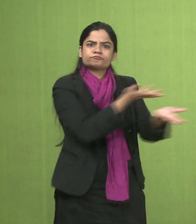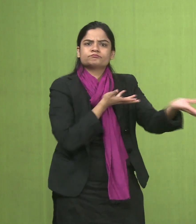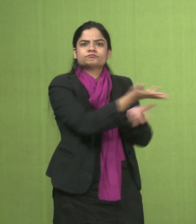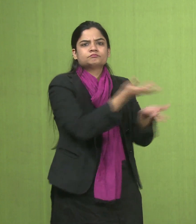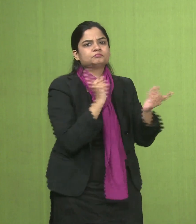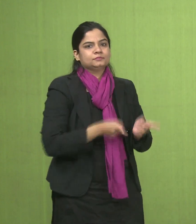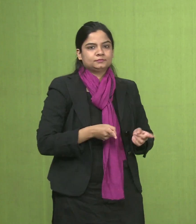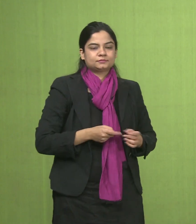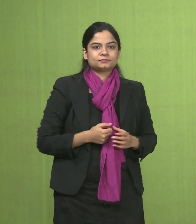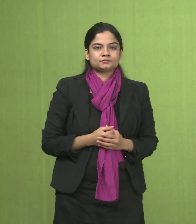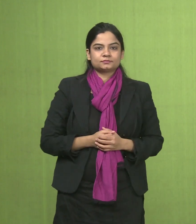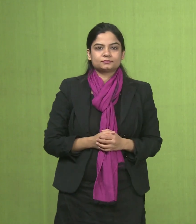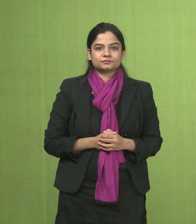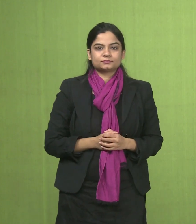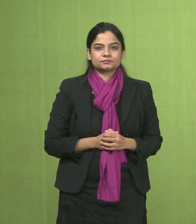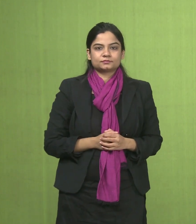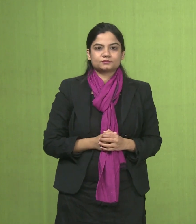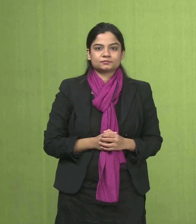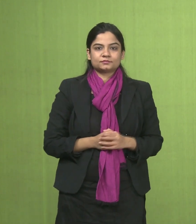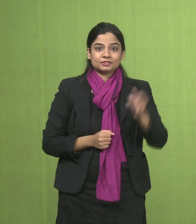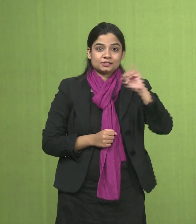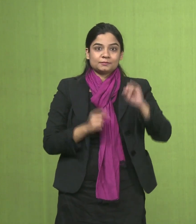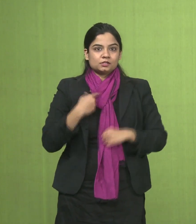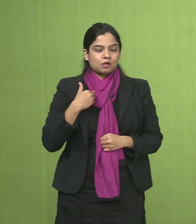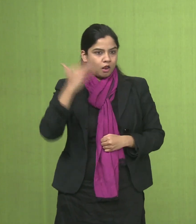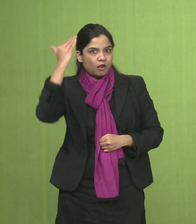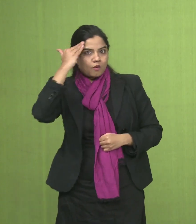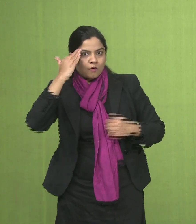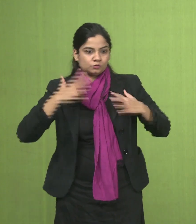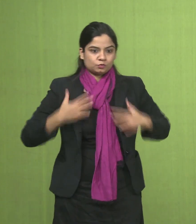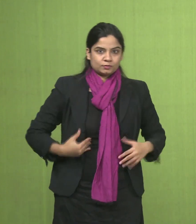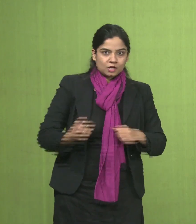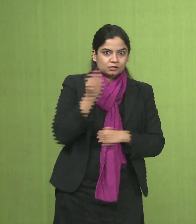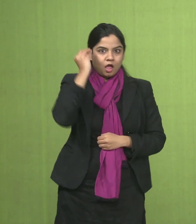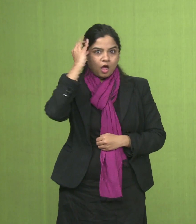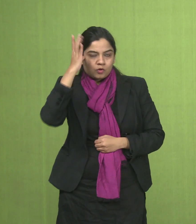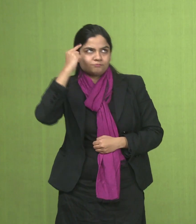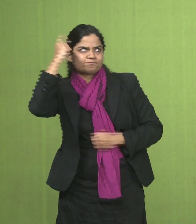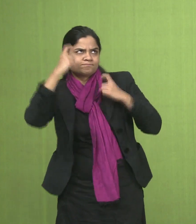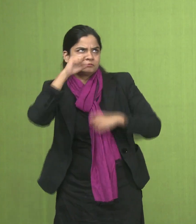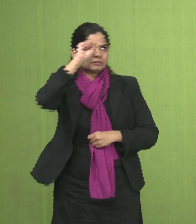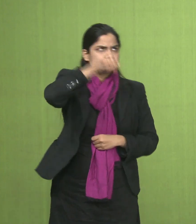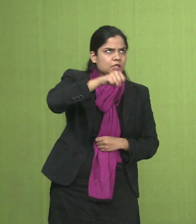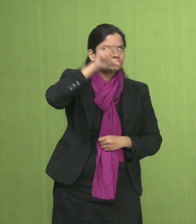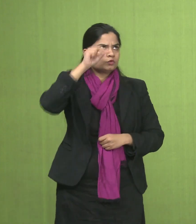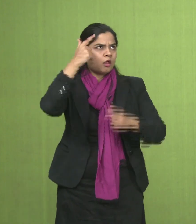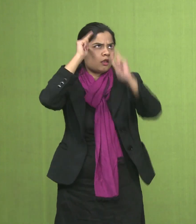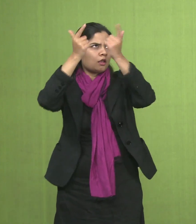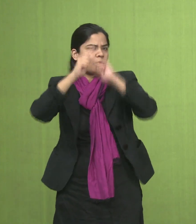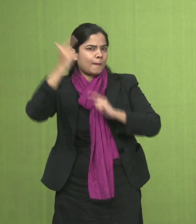openly discuss it with the authorities. Sixth is right to consumer education. You have the right to know what's right and